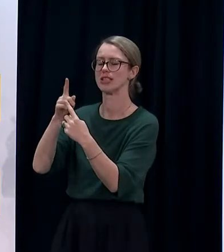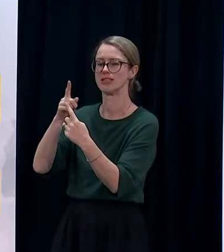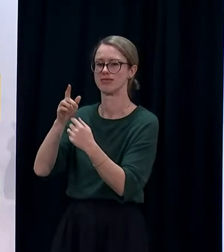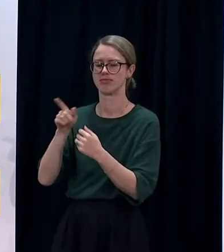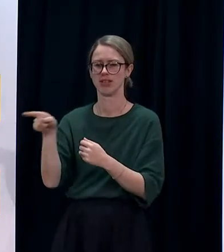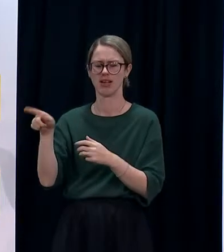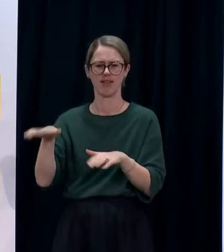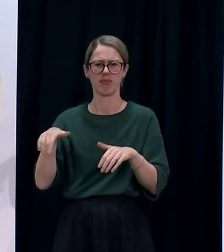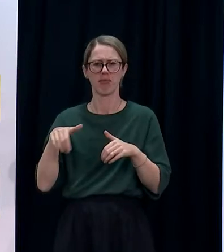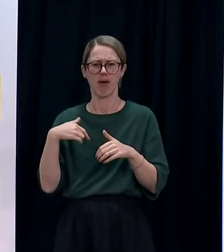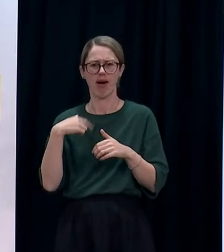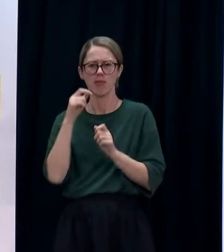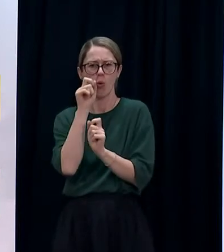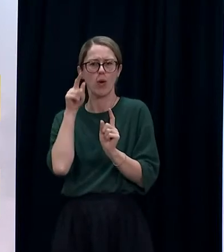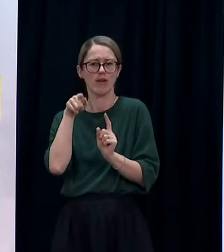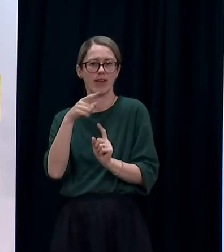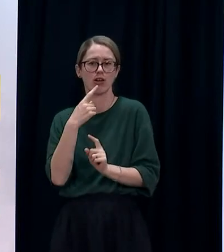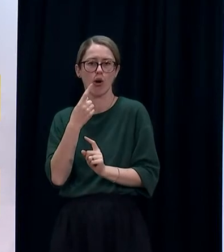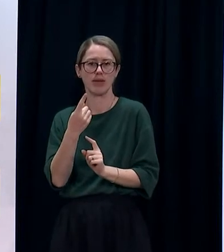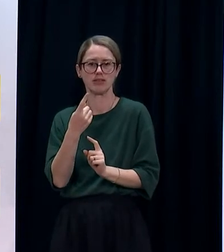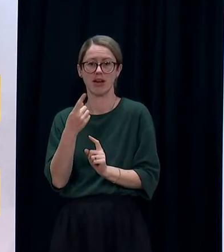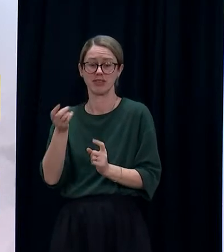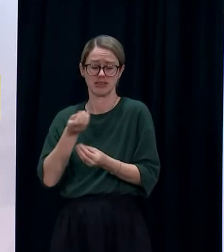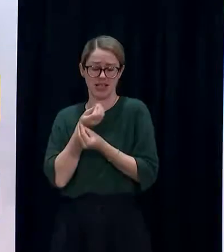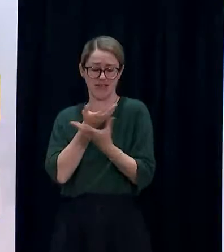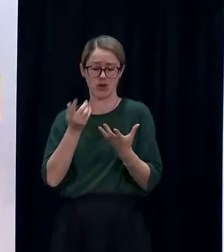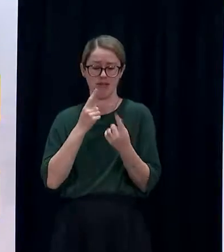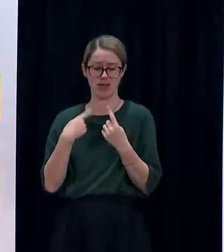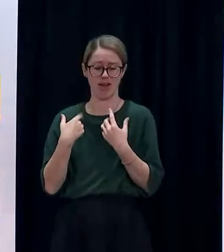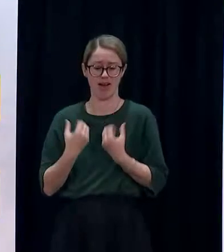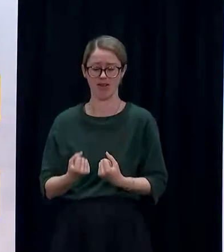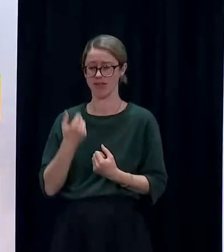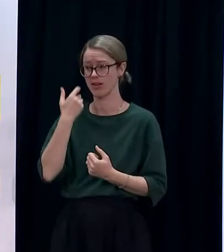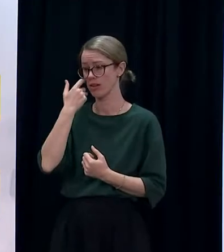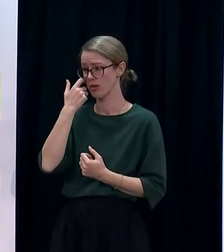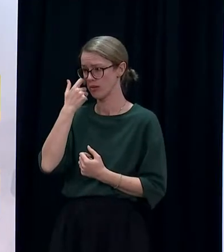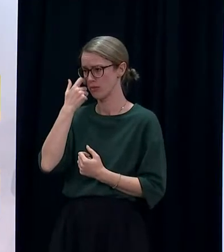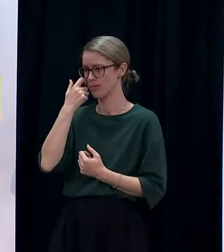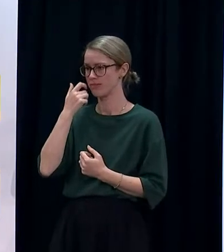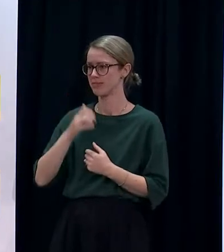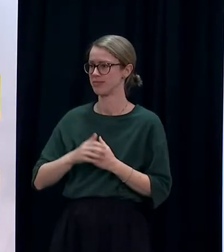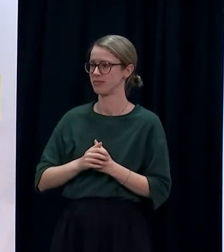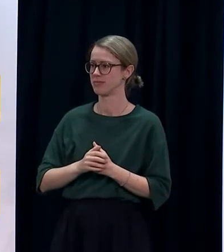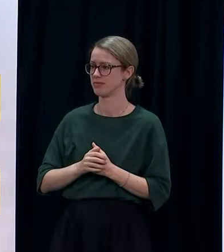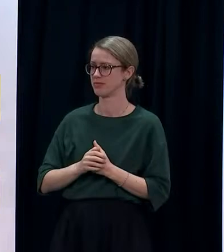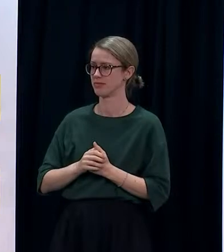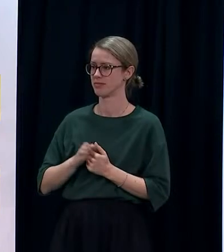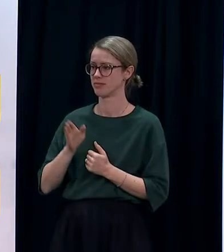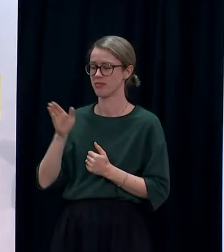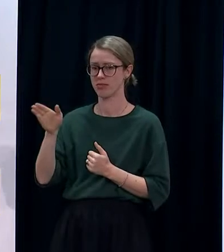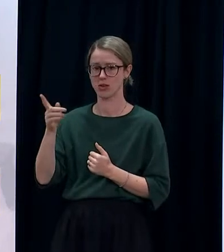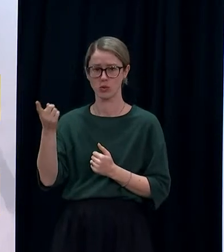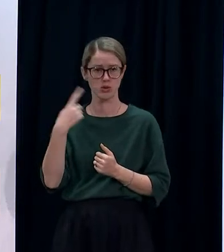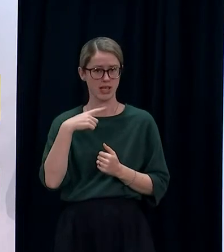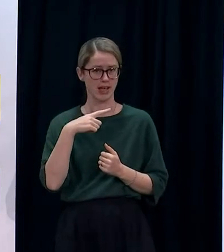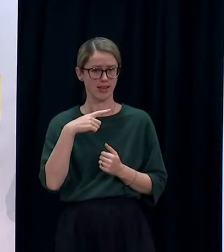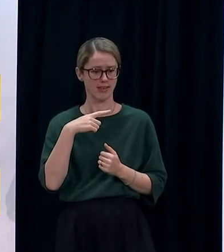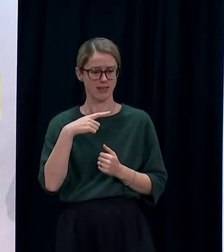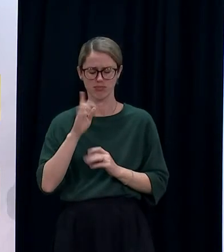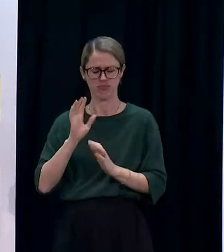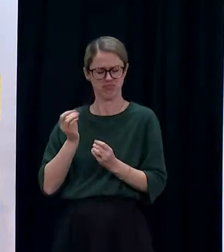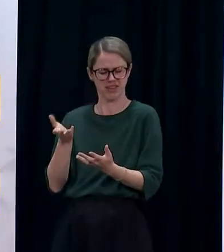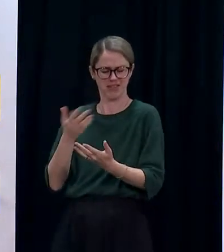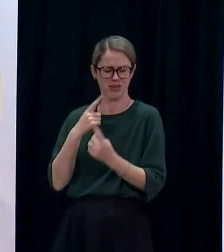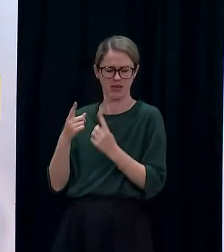Look, I'm not aware of that comment. I've just given you the information I've got. But would you say, Katie, would you make that comment? I've given you the information.